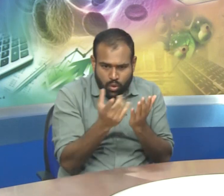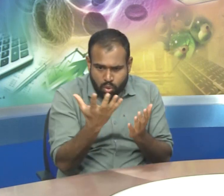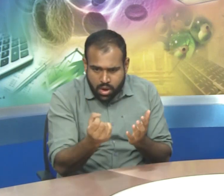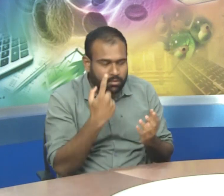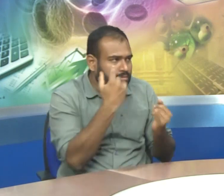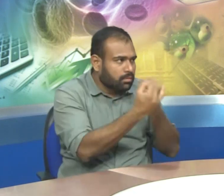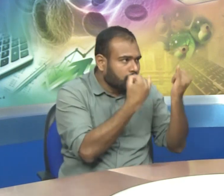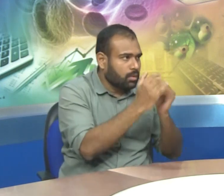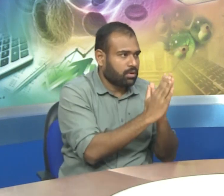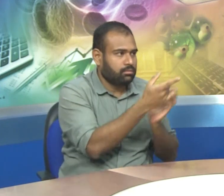providing documents,